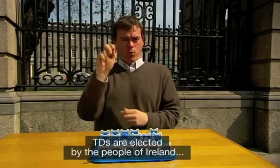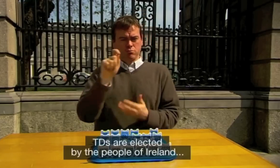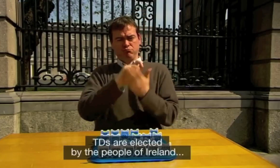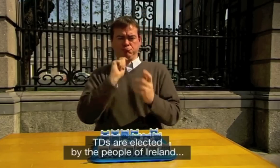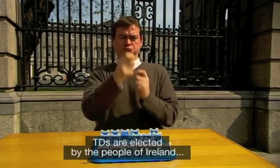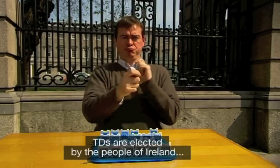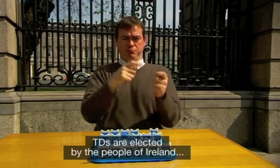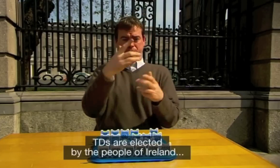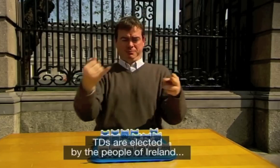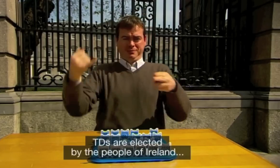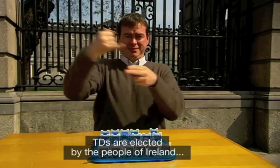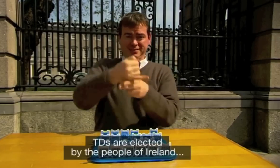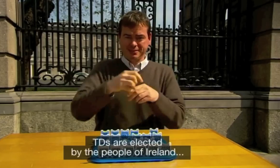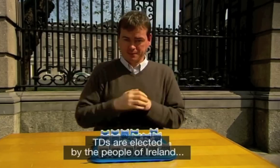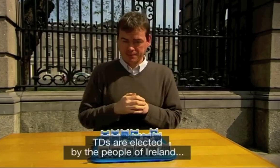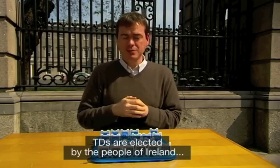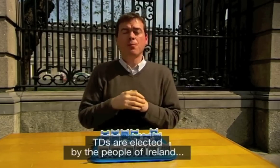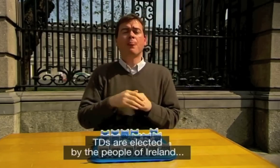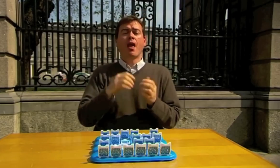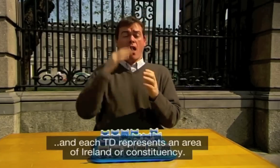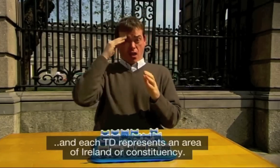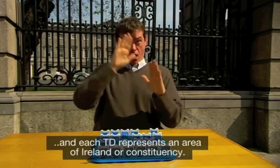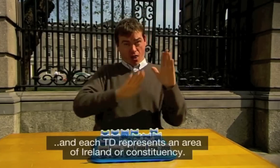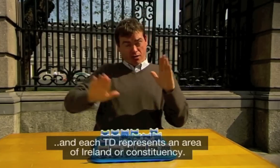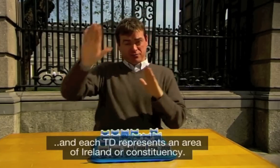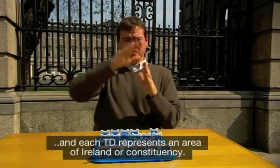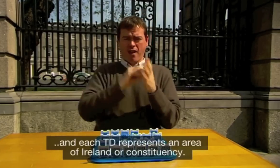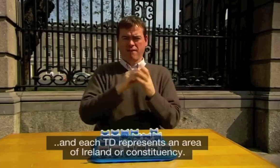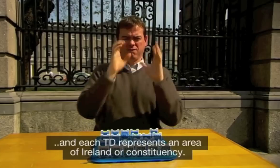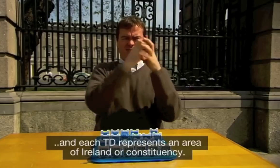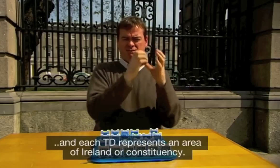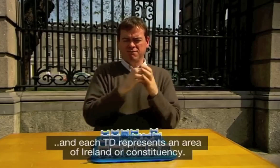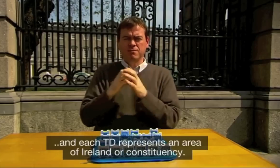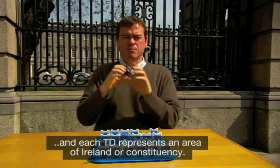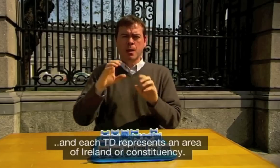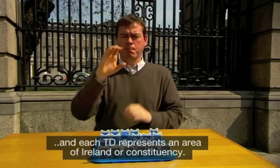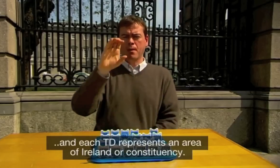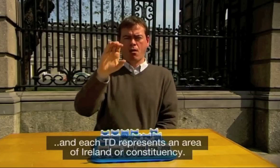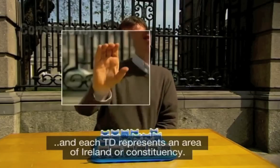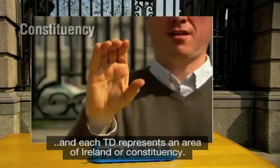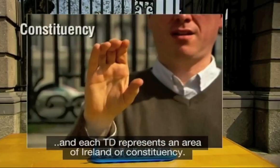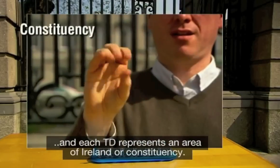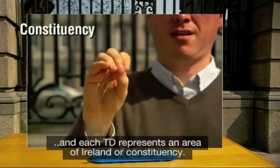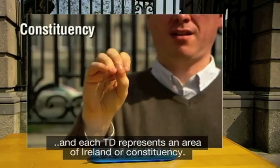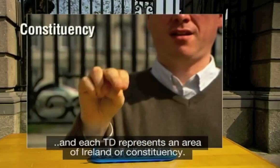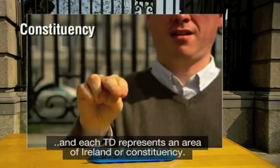TDs are elected by the people of Ireland, and each TD represents an area of Ireland or